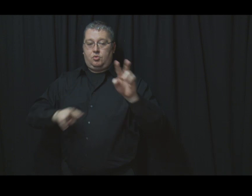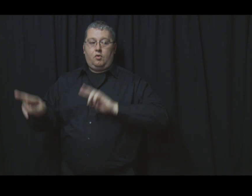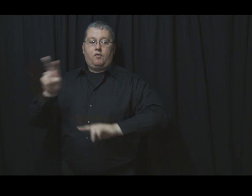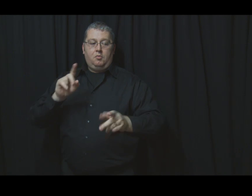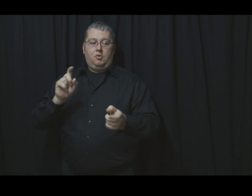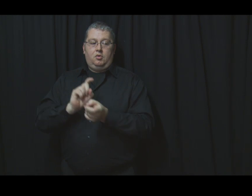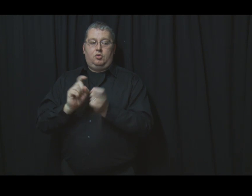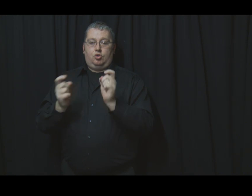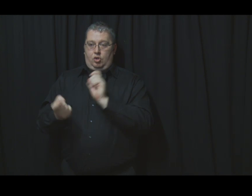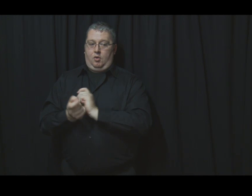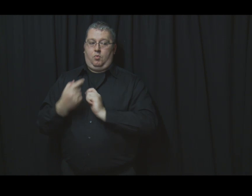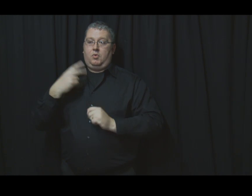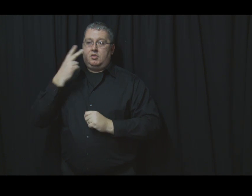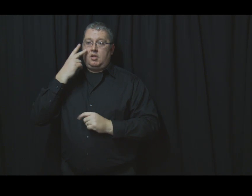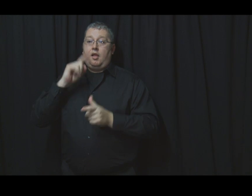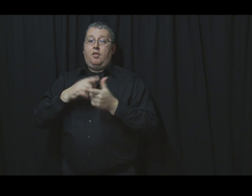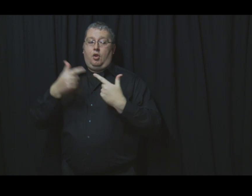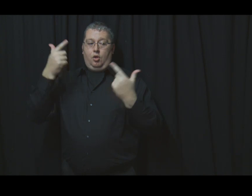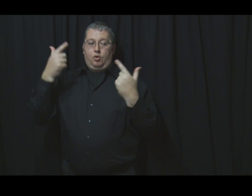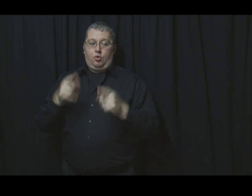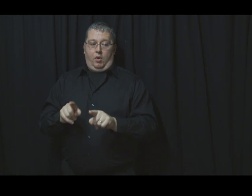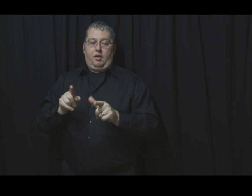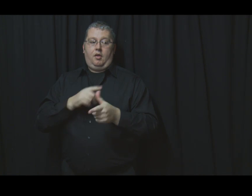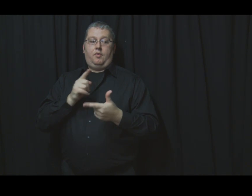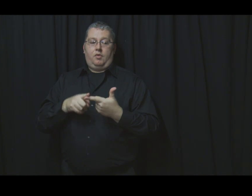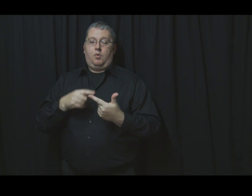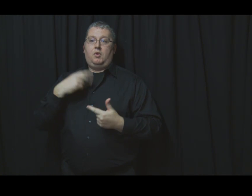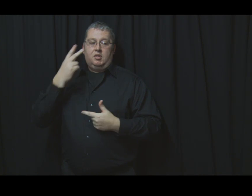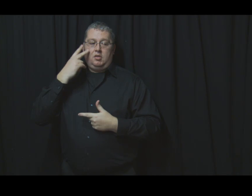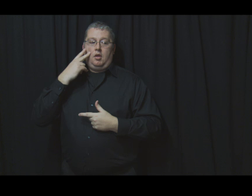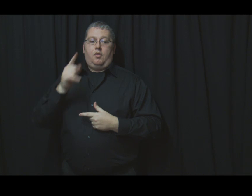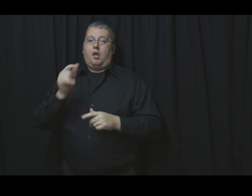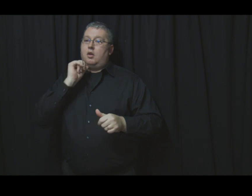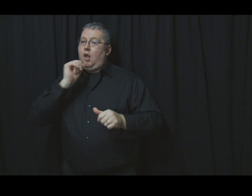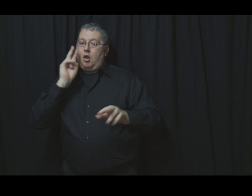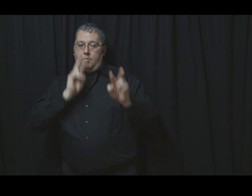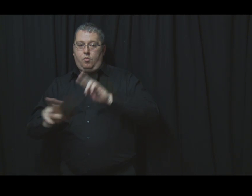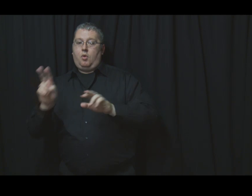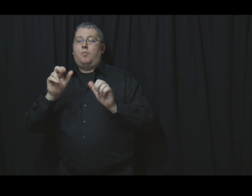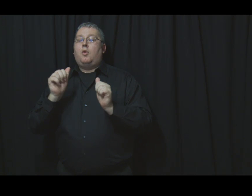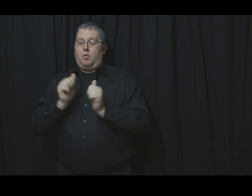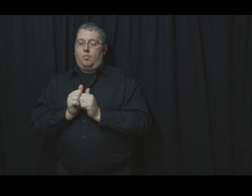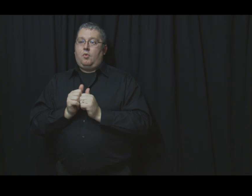that we would agree with, and then used for unobservable changes, such as molecules